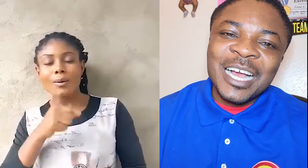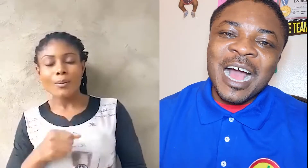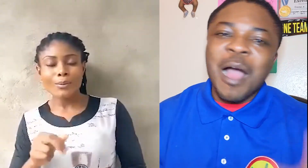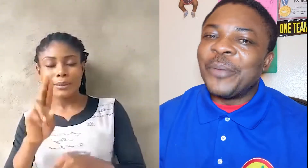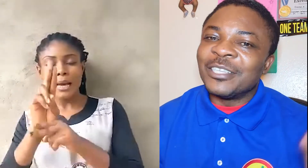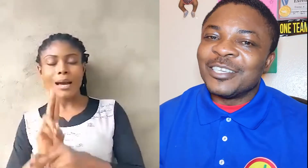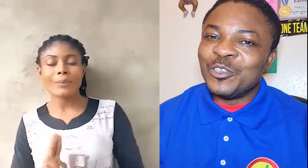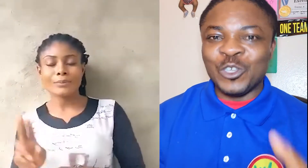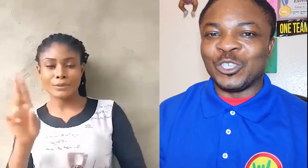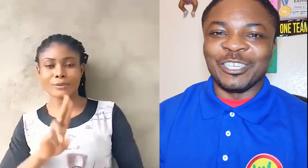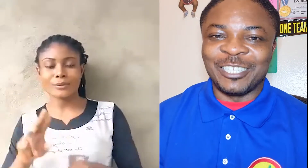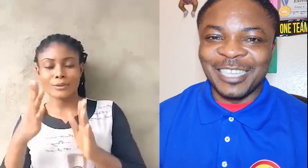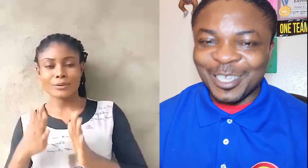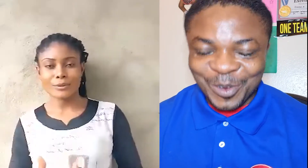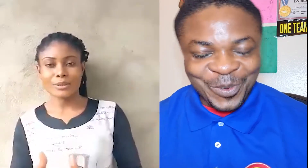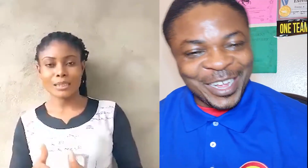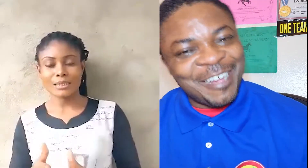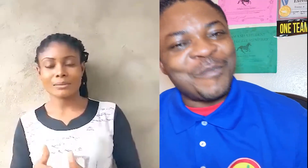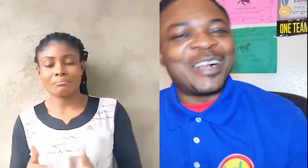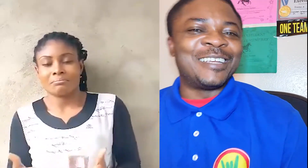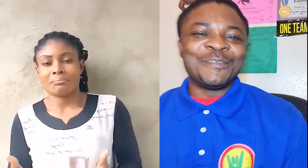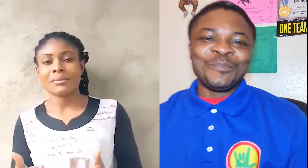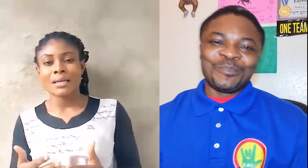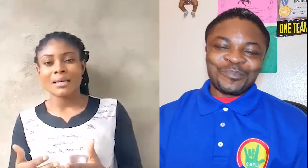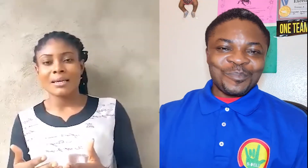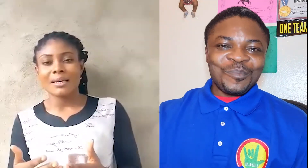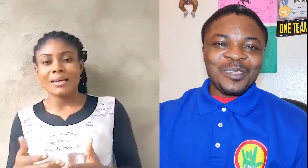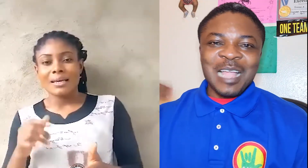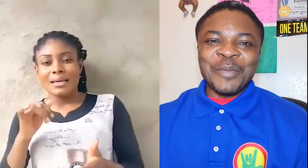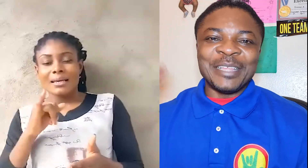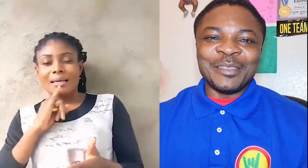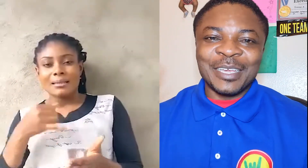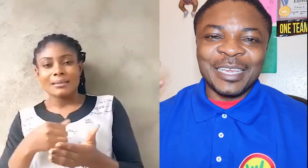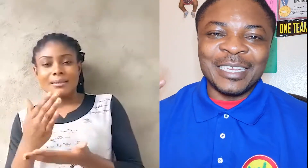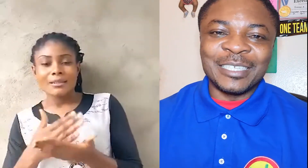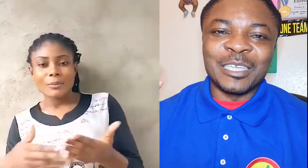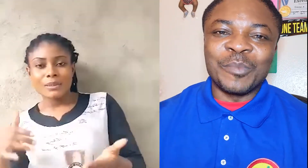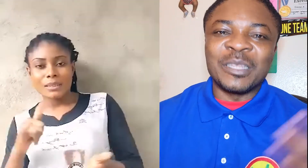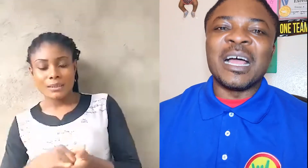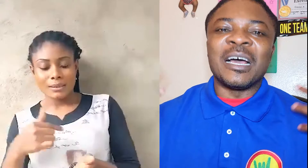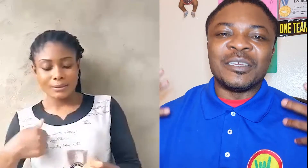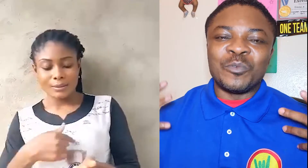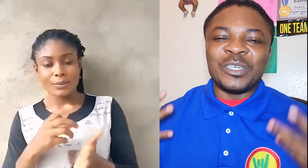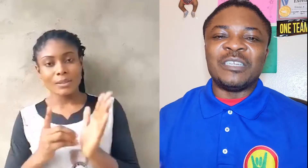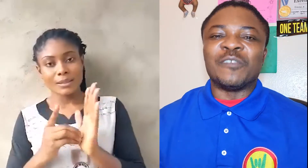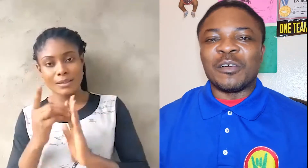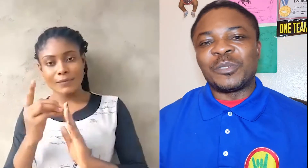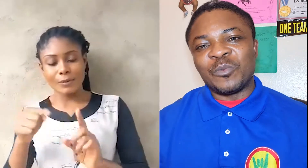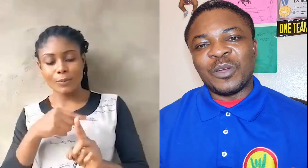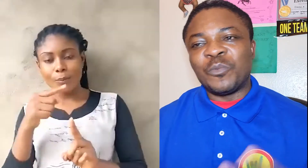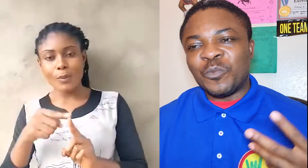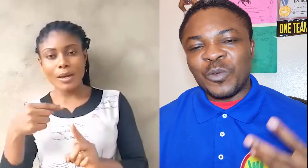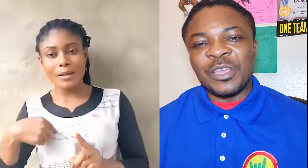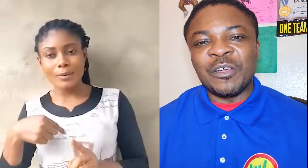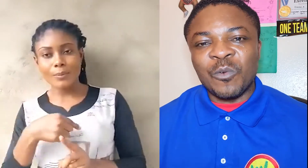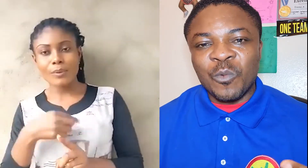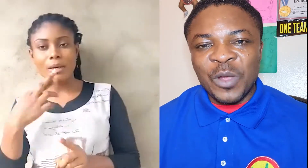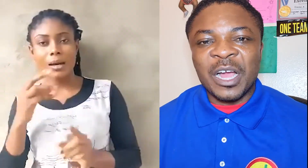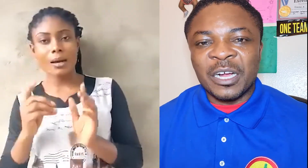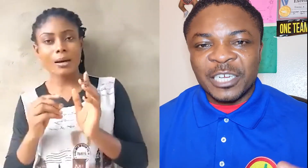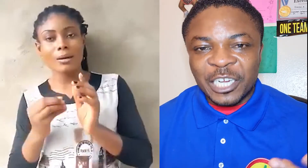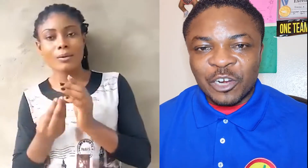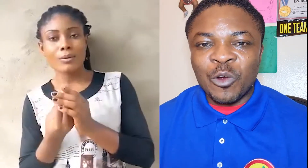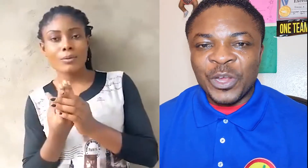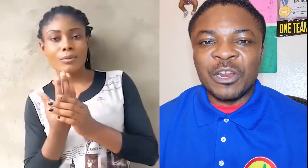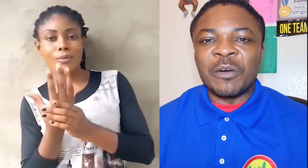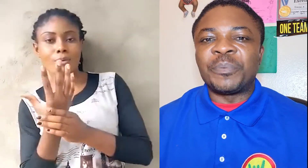old habit users. That's what we are, because it is something that we developed when we